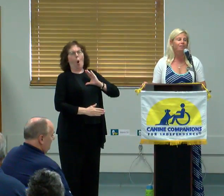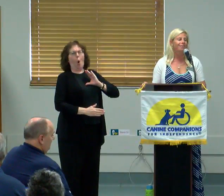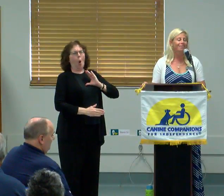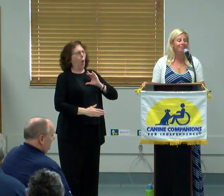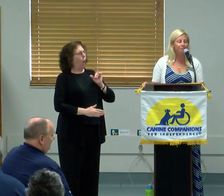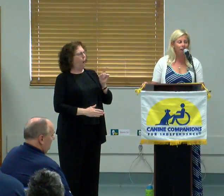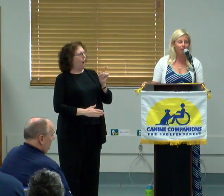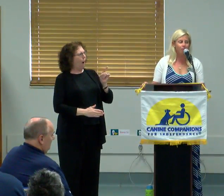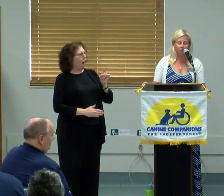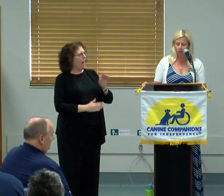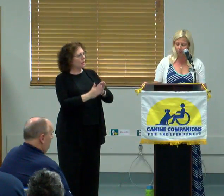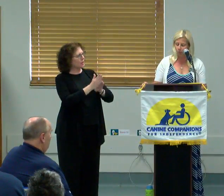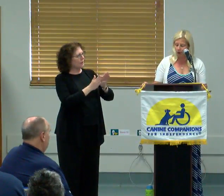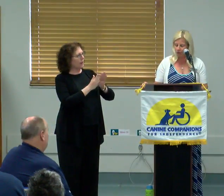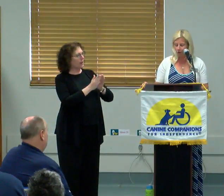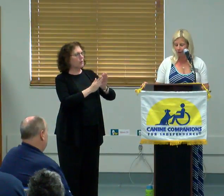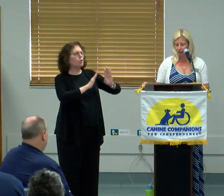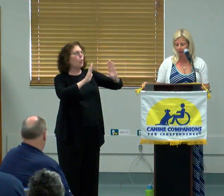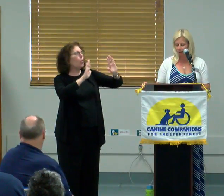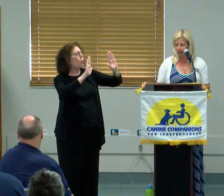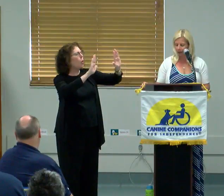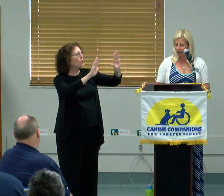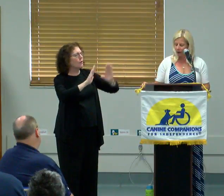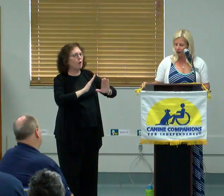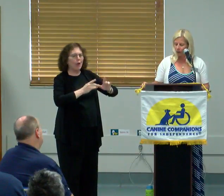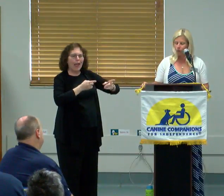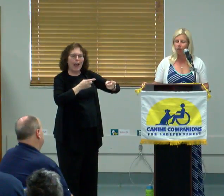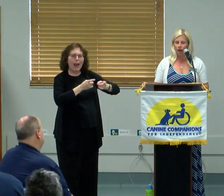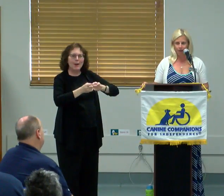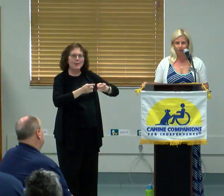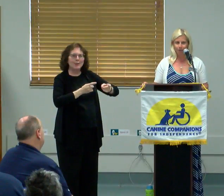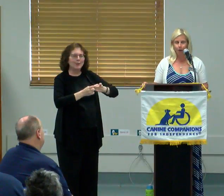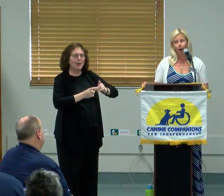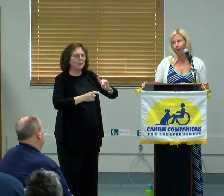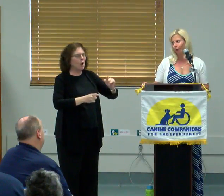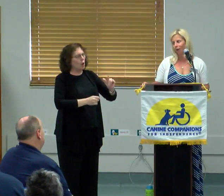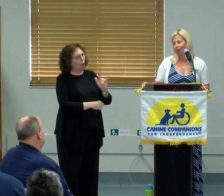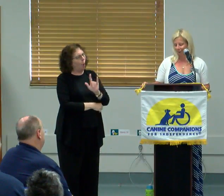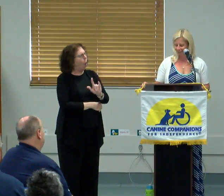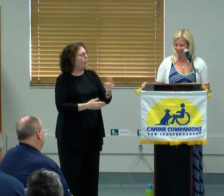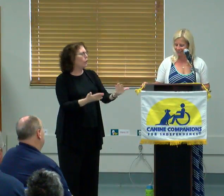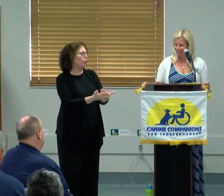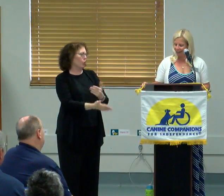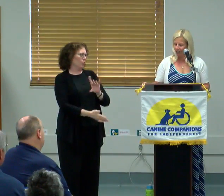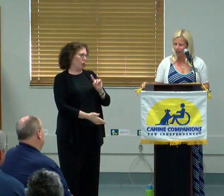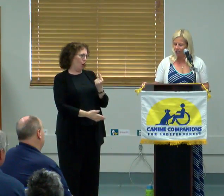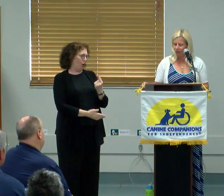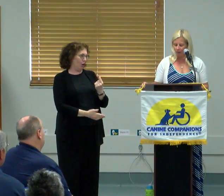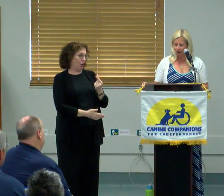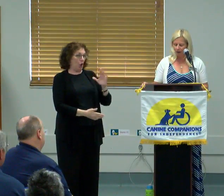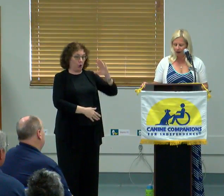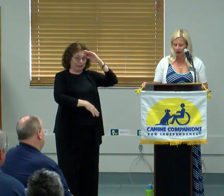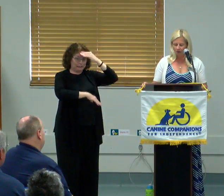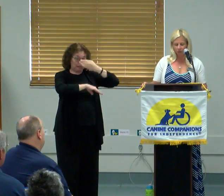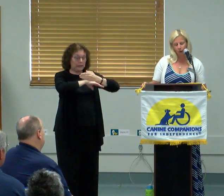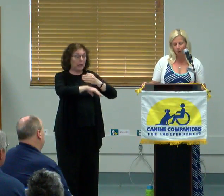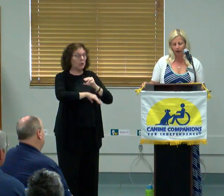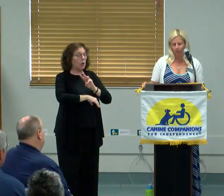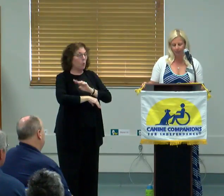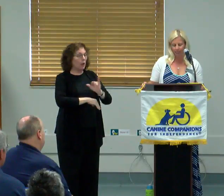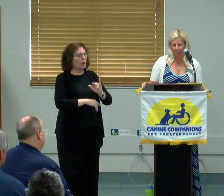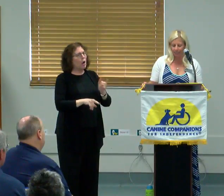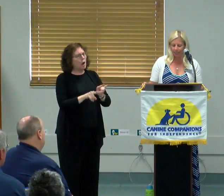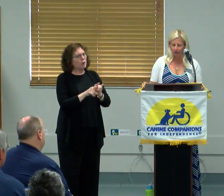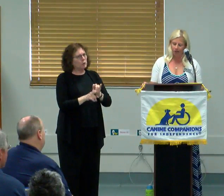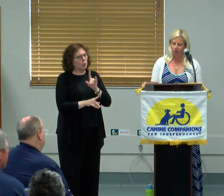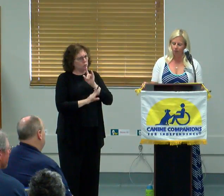and she's developed into a wonderful handler who loves her new dog. Her son, Will, also a